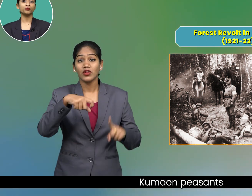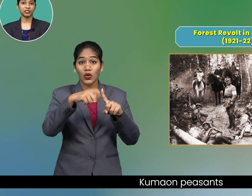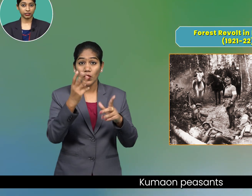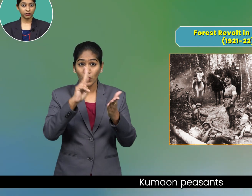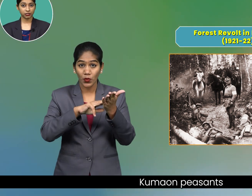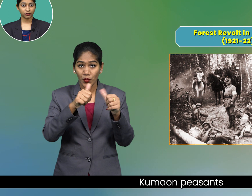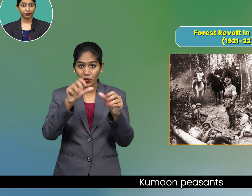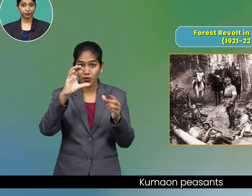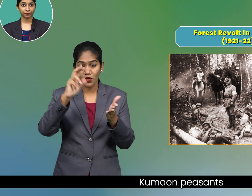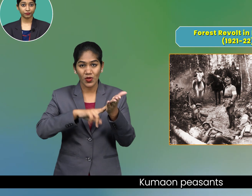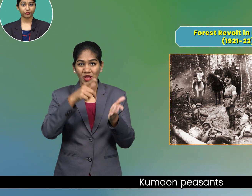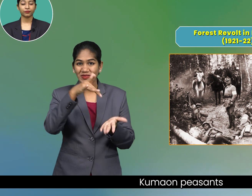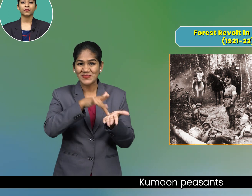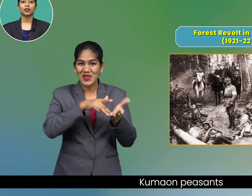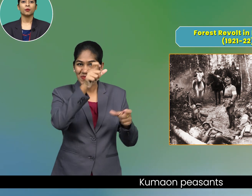Kumaon peasants